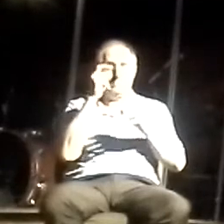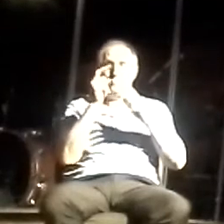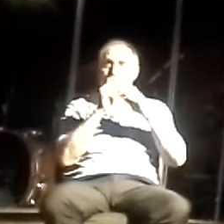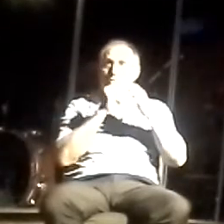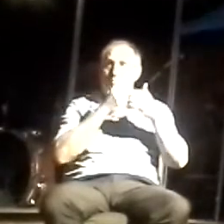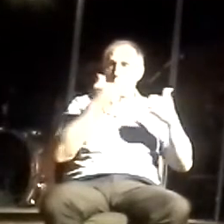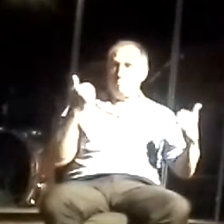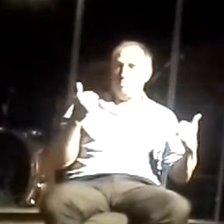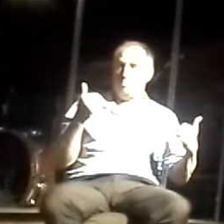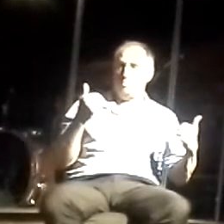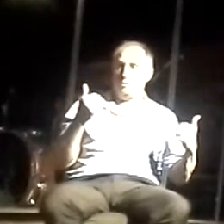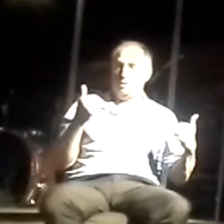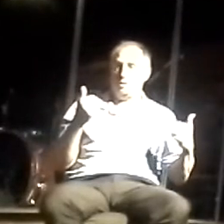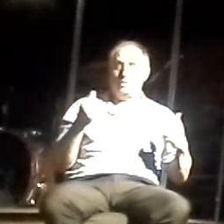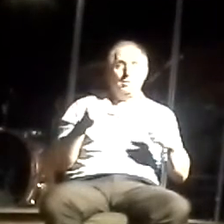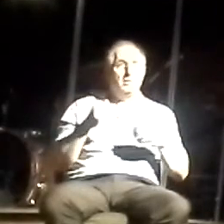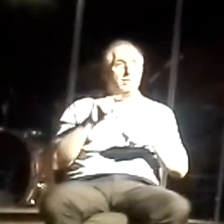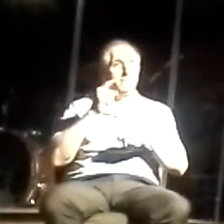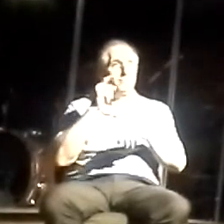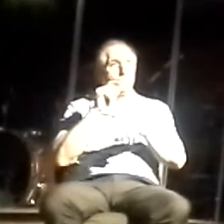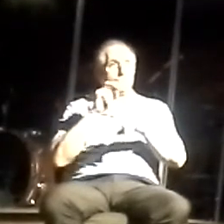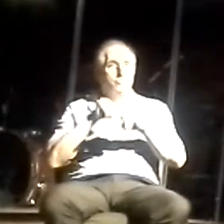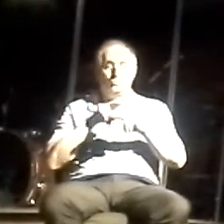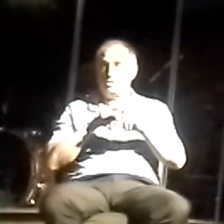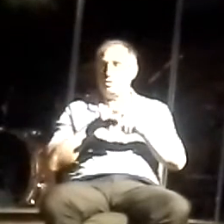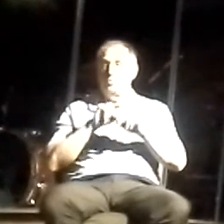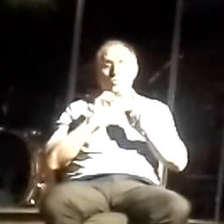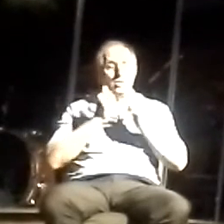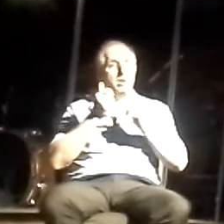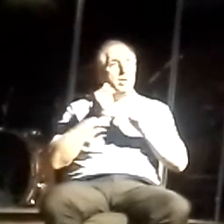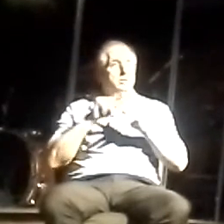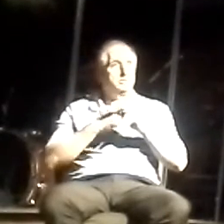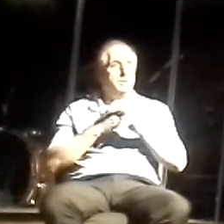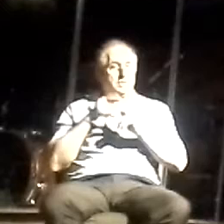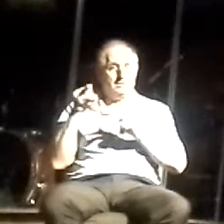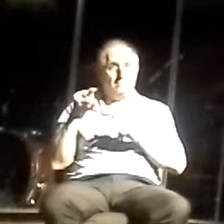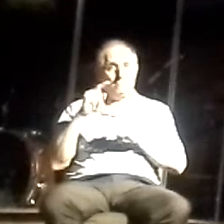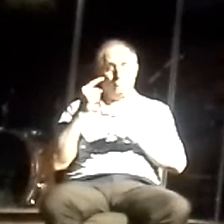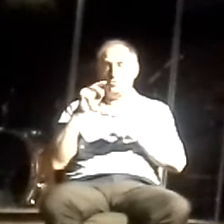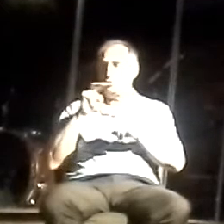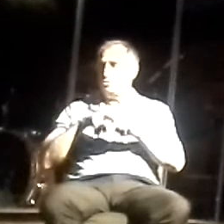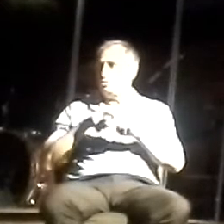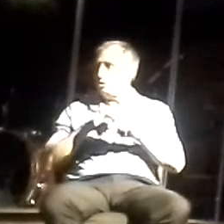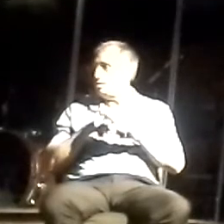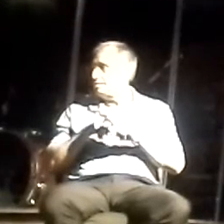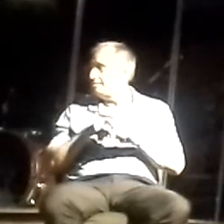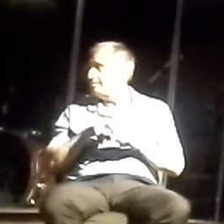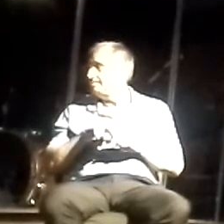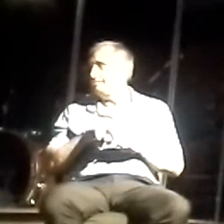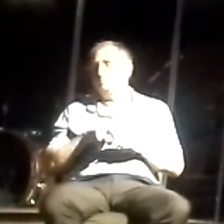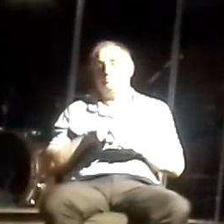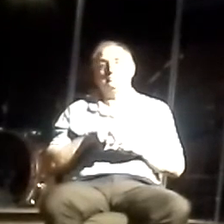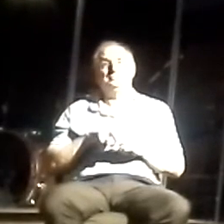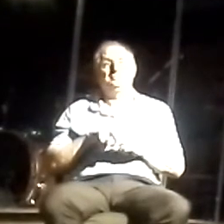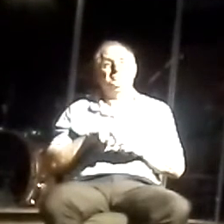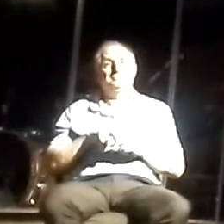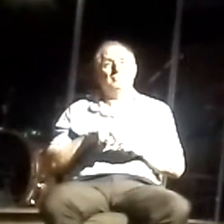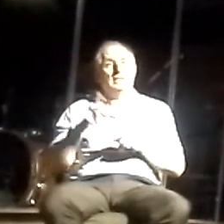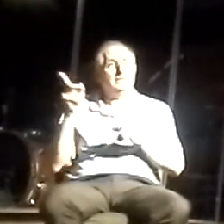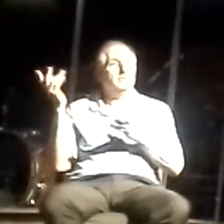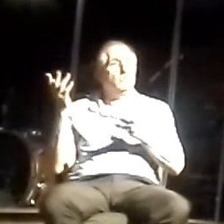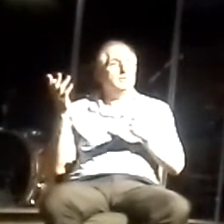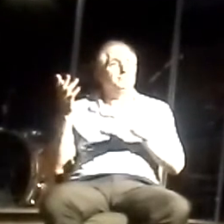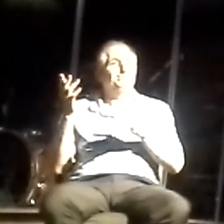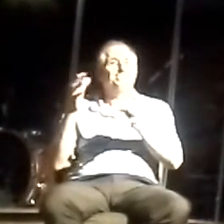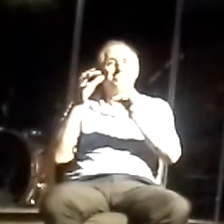The first chair. And we've all been there. We all started life off here, so don't get too judgmental. Is the, say